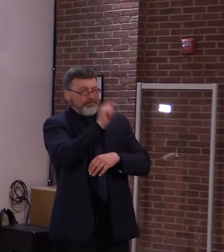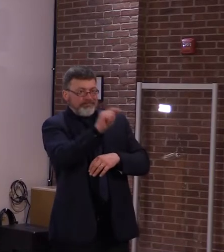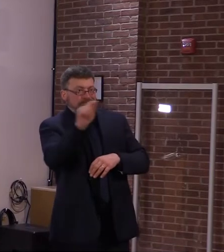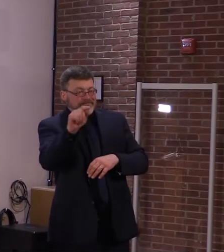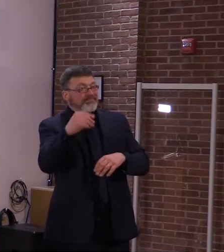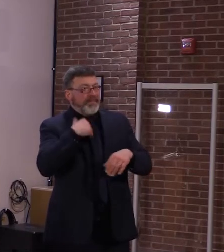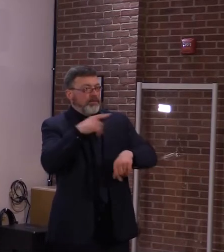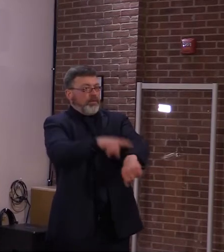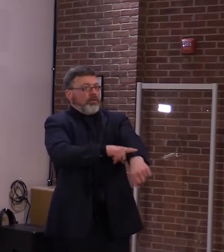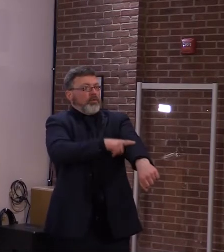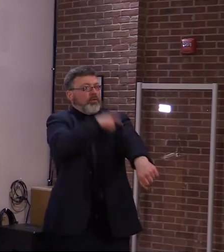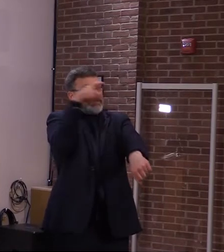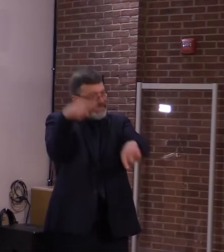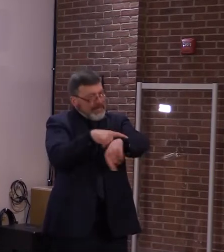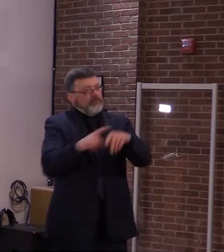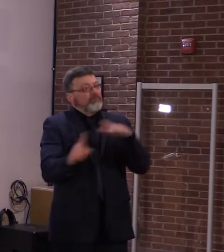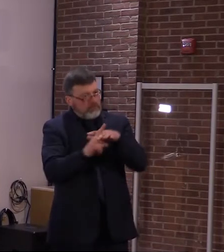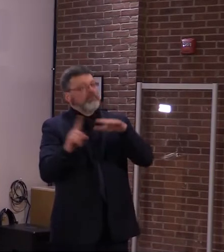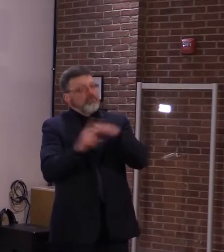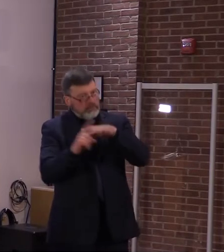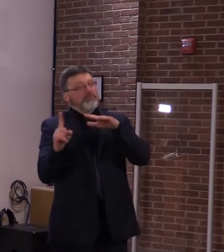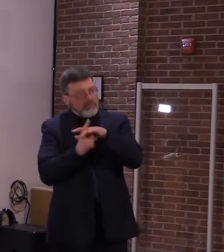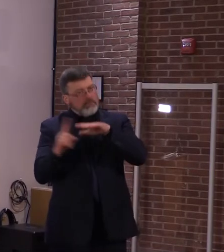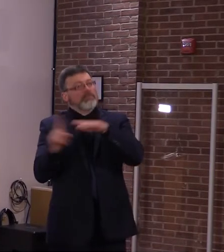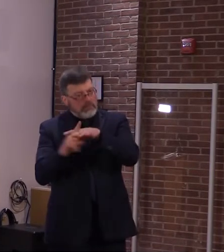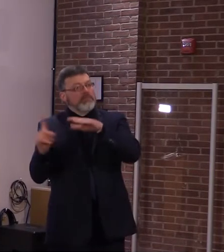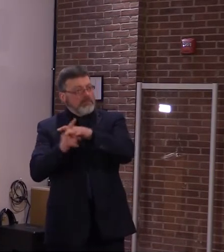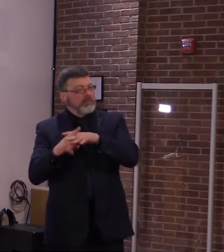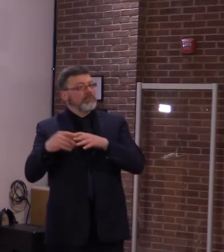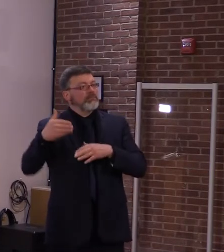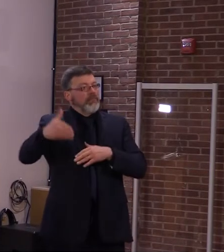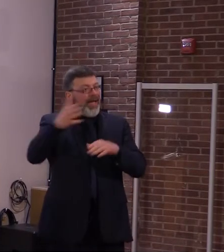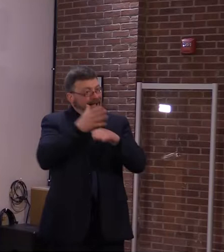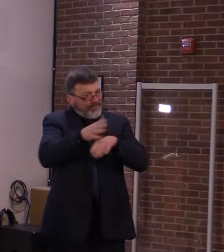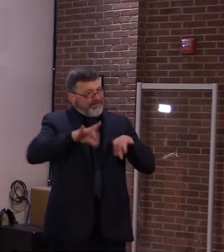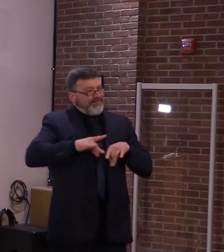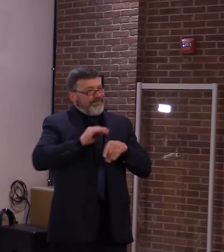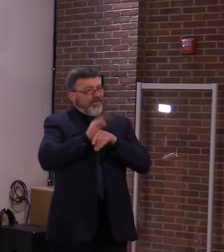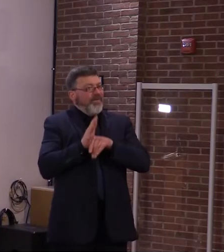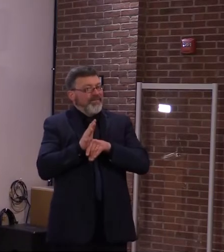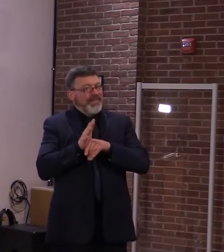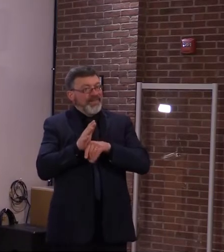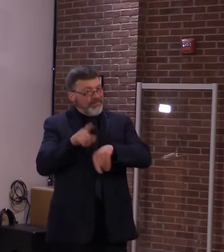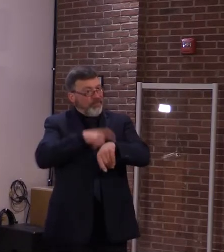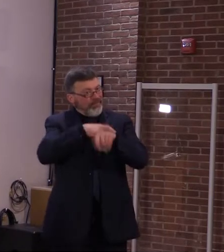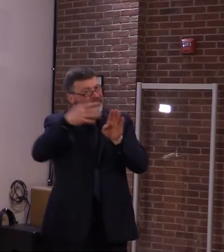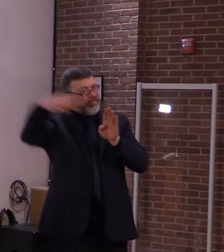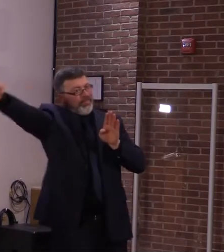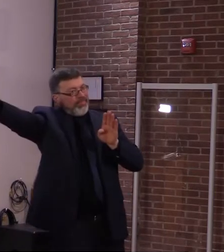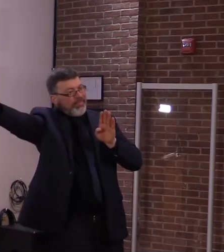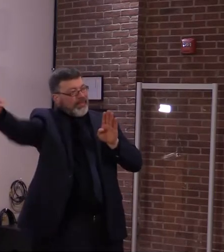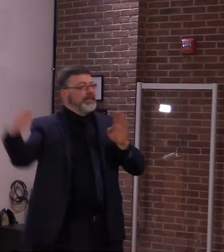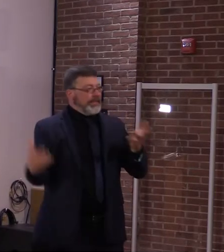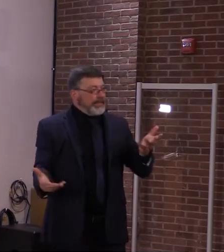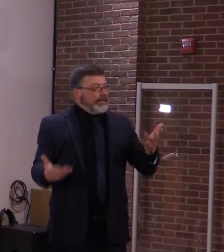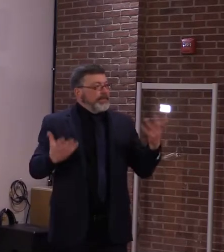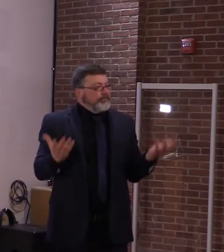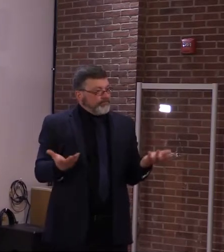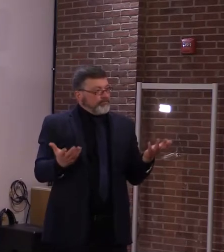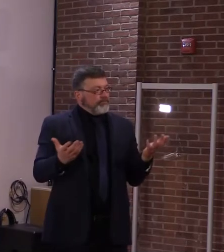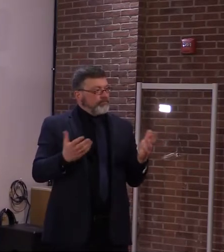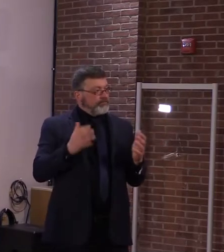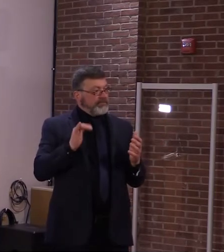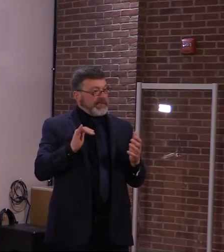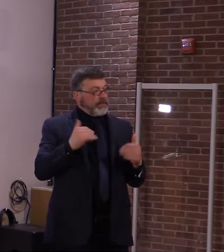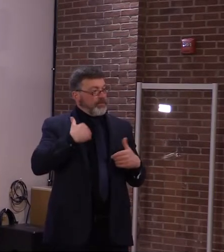who feel that their symptoms are persisting. But clearly we know that there is a number of them out there, and we